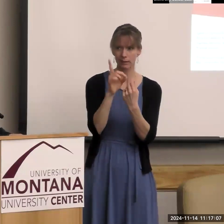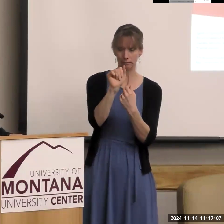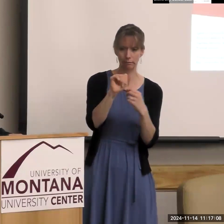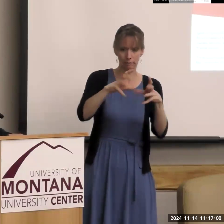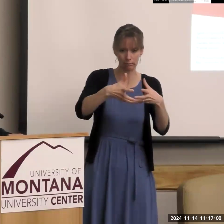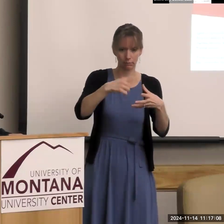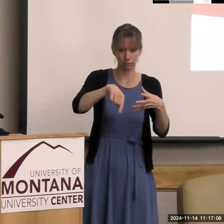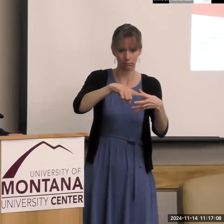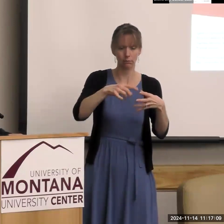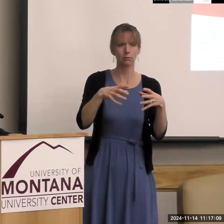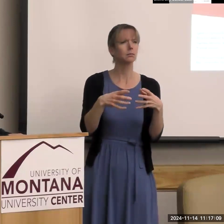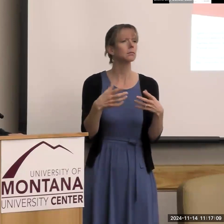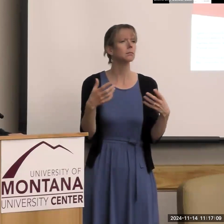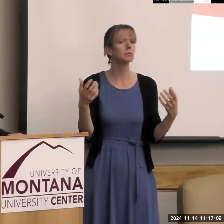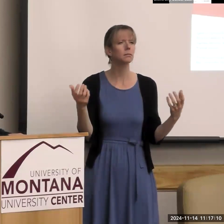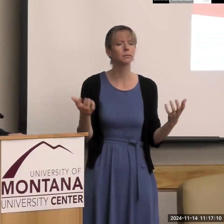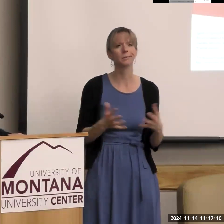what